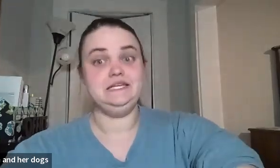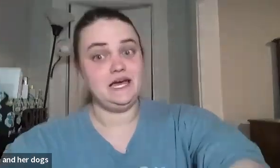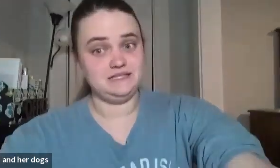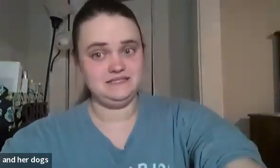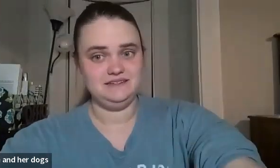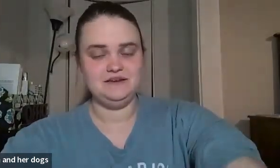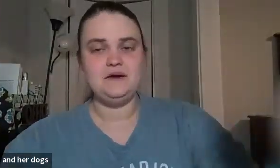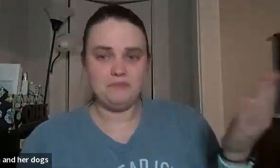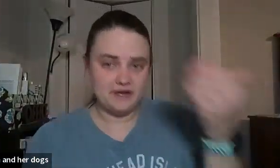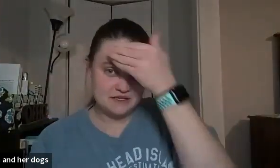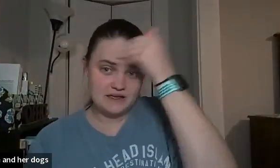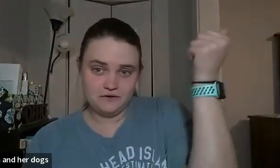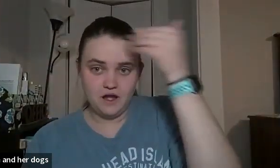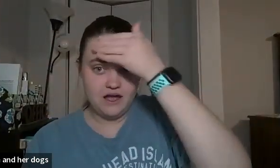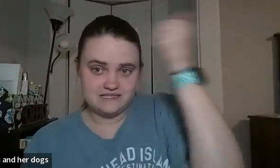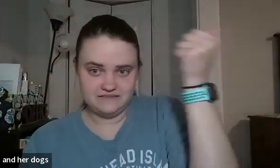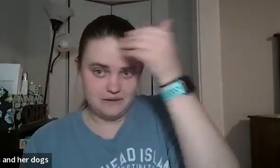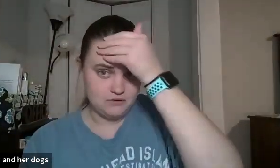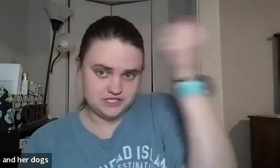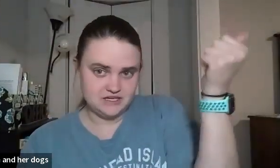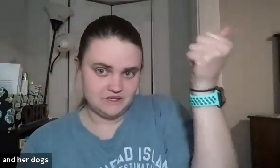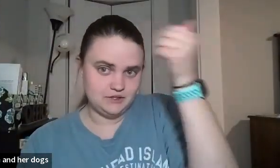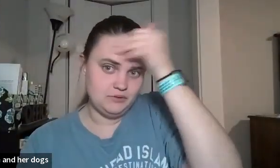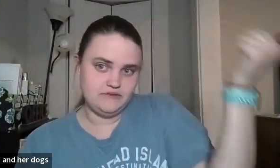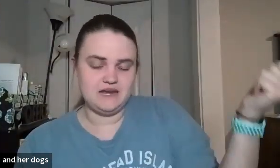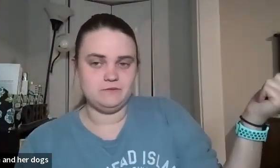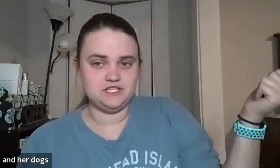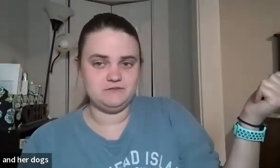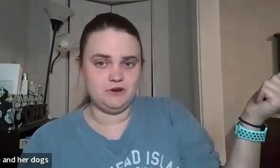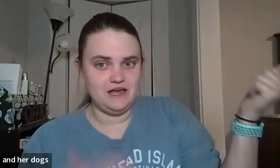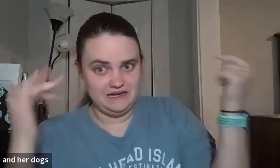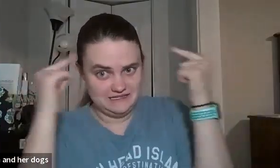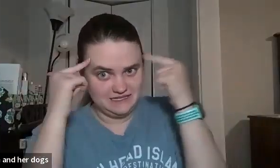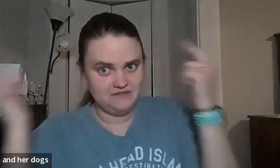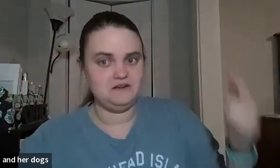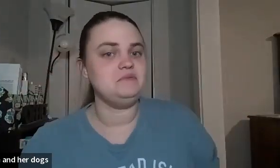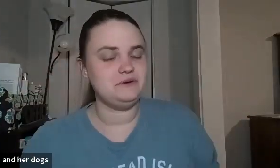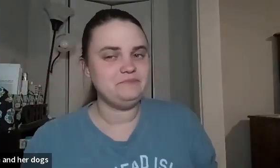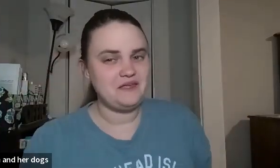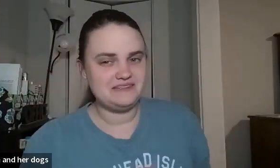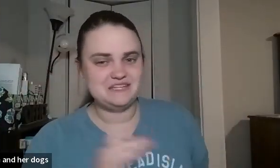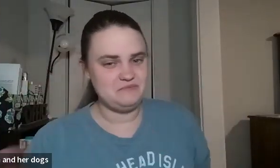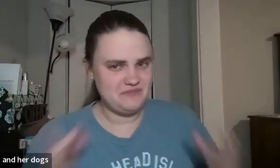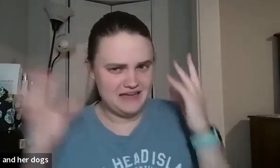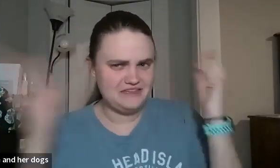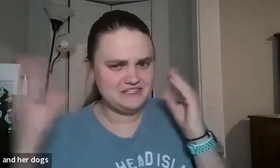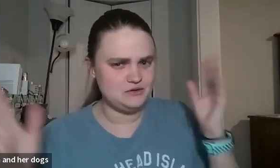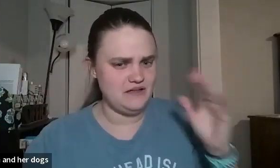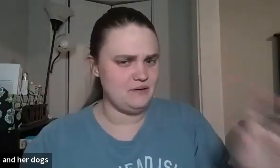Yes. But so like forgot is like that motion of like you're pulling that information from your head and it's not there anymore. So I think it's cool how that